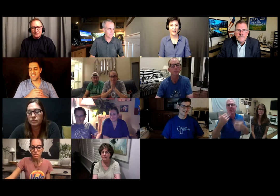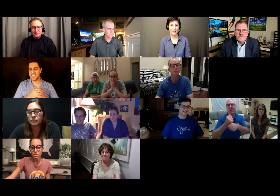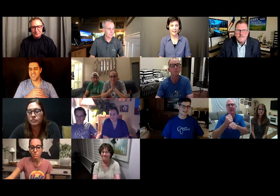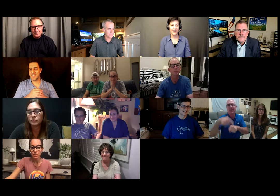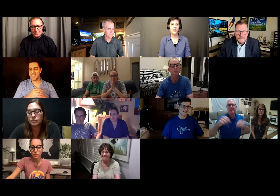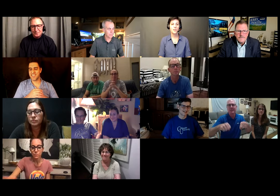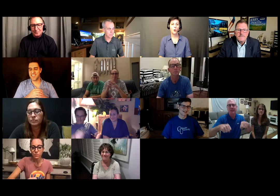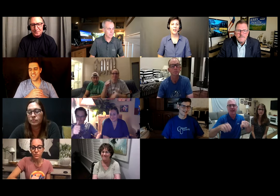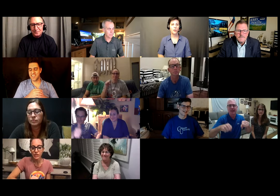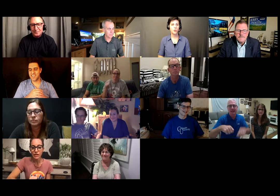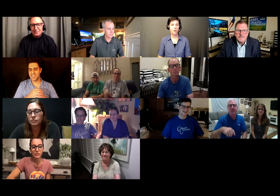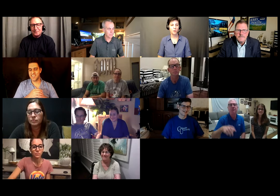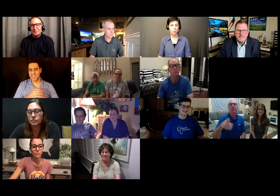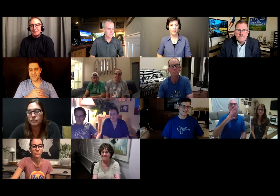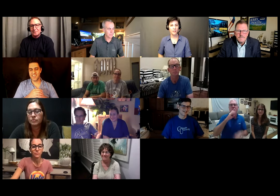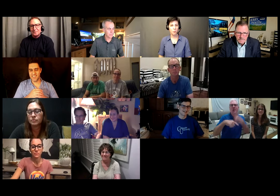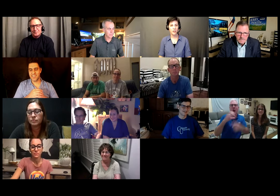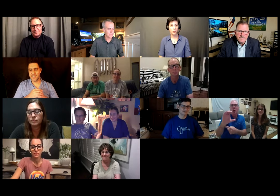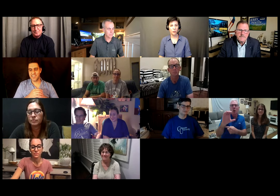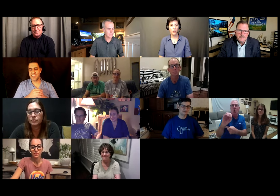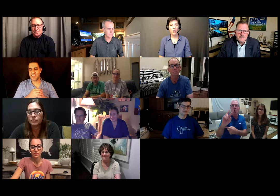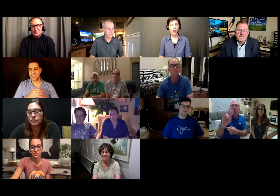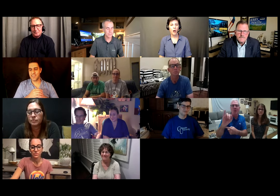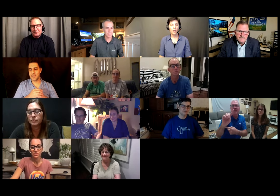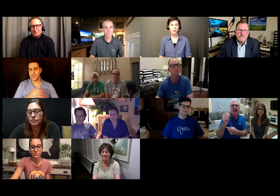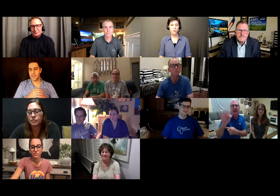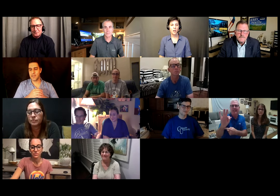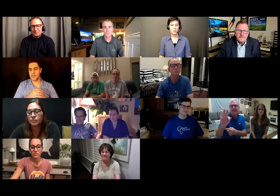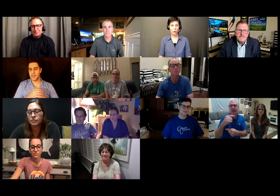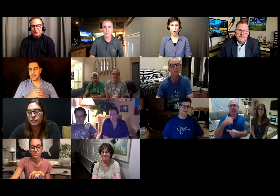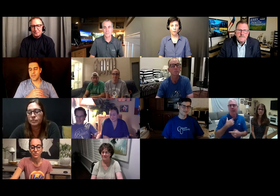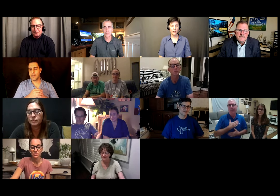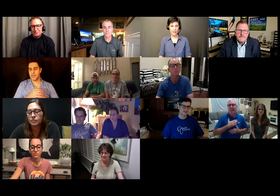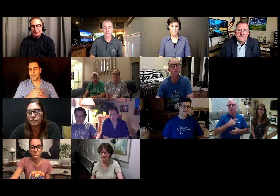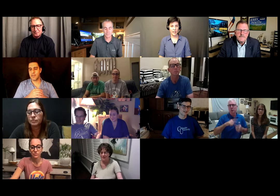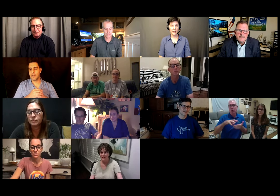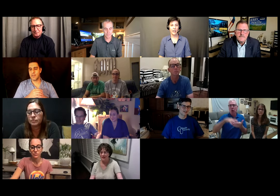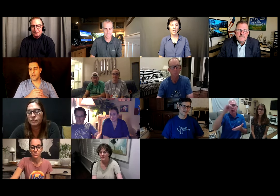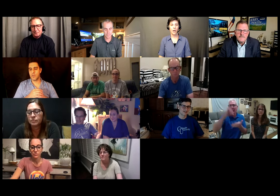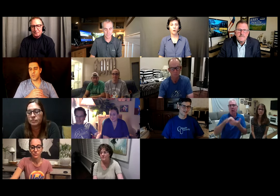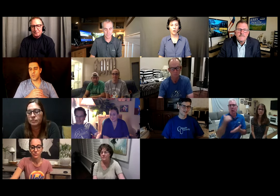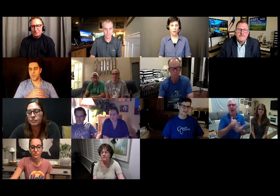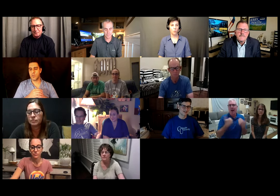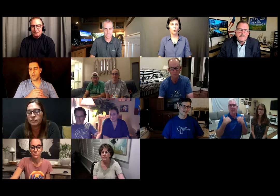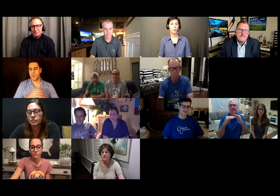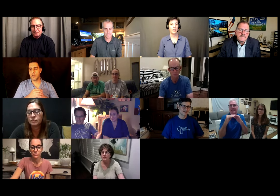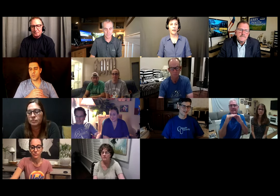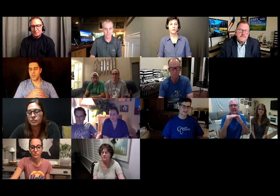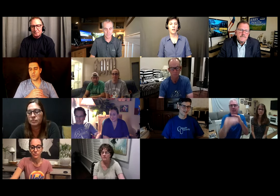mayor candidate. So thank you so much for making this possible. You talked about COVID-19, and